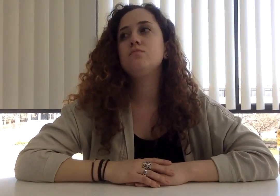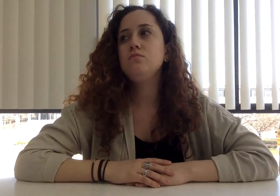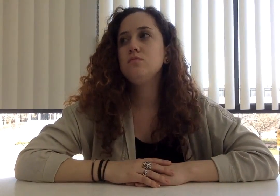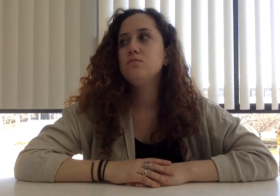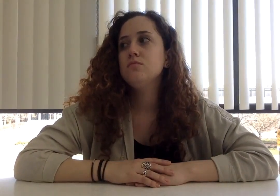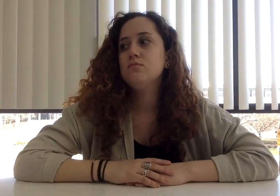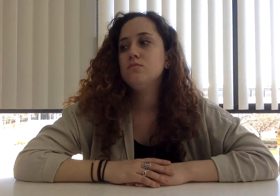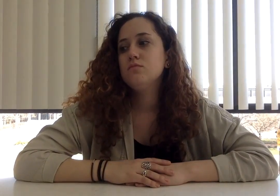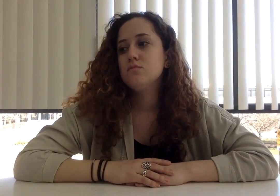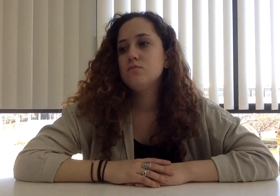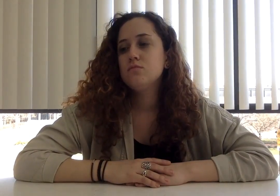or